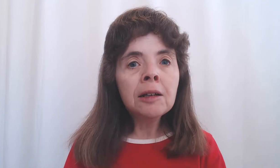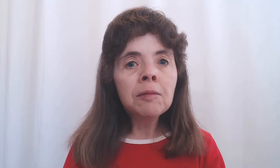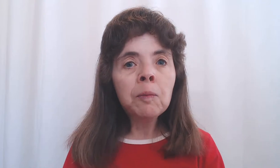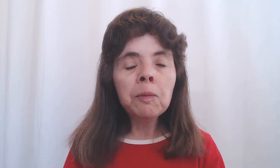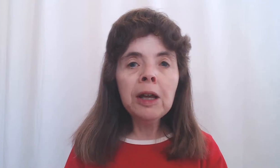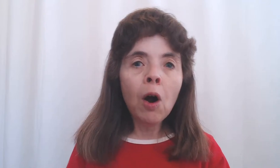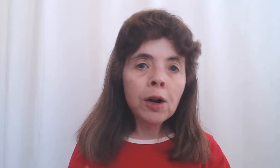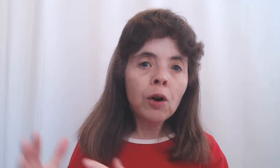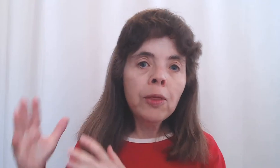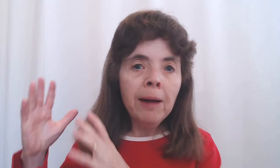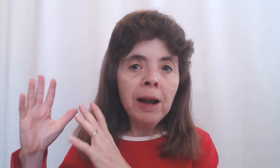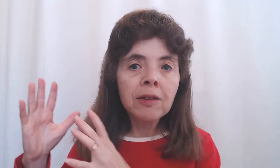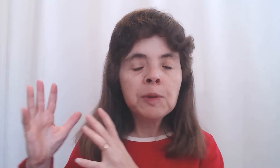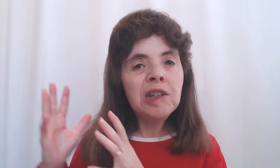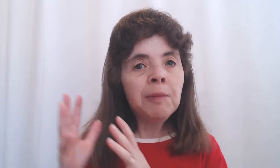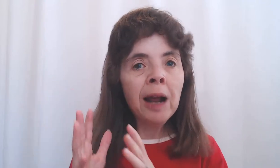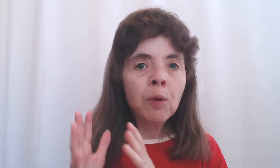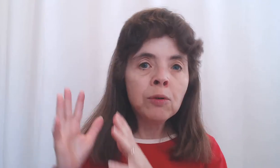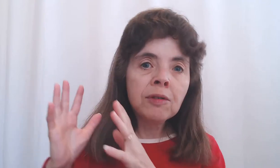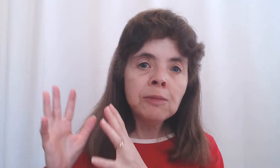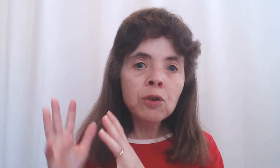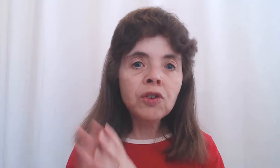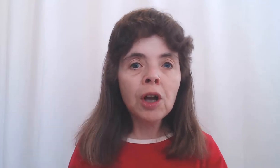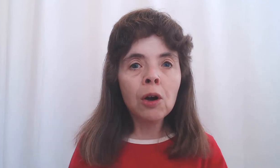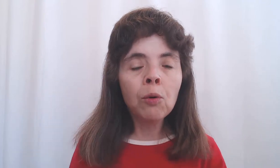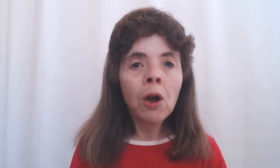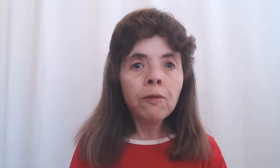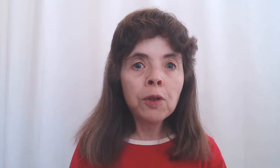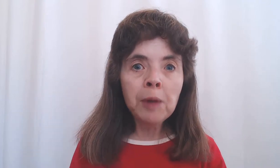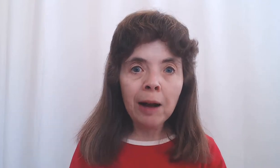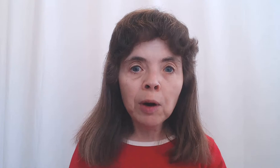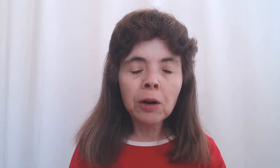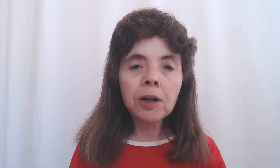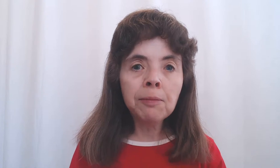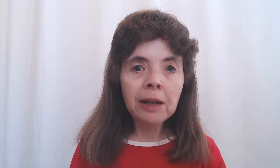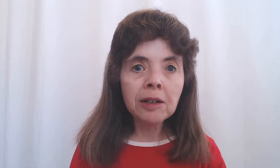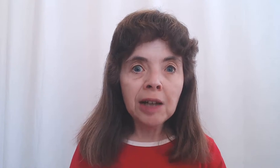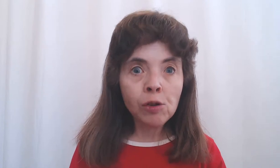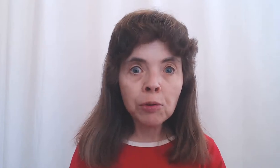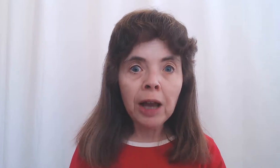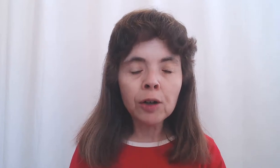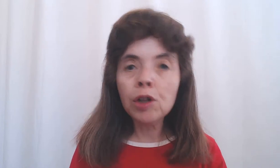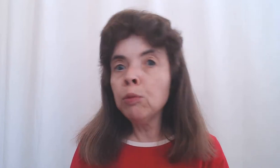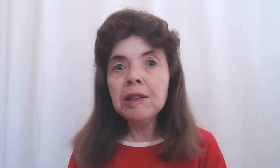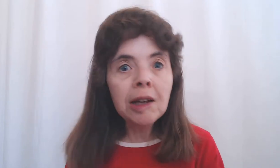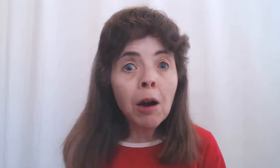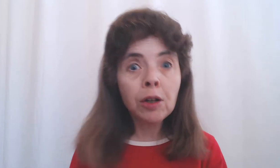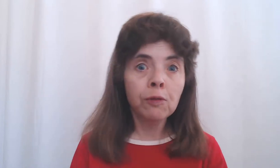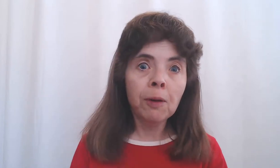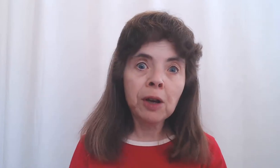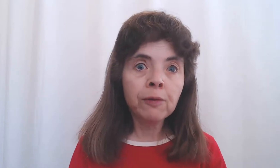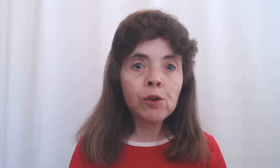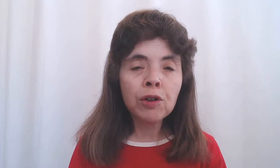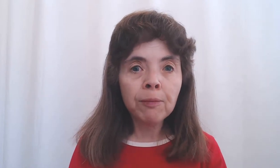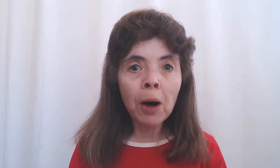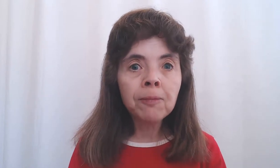the article that my husband Tim and I wrote some years ago for the Blackwell Companion to Natural Theology, we did argue from the conversion of Paul.